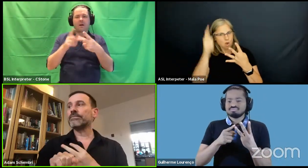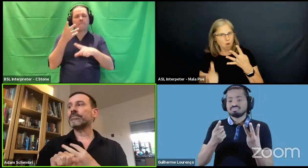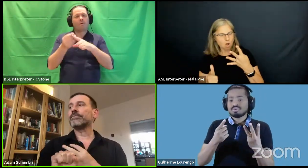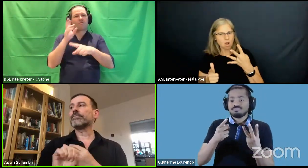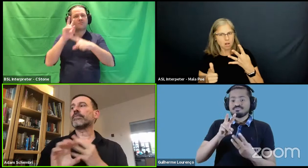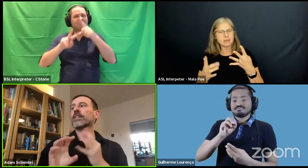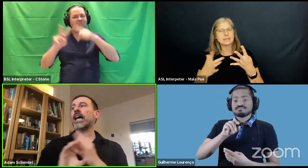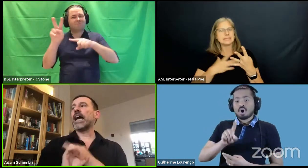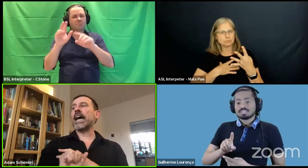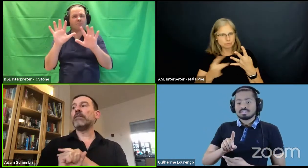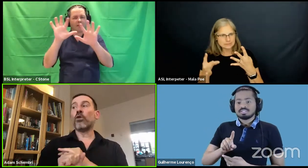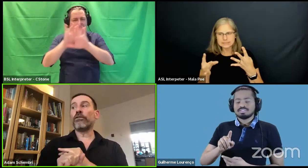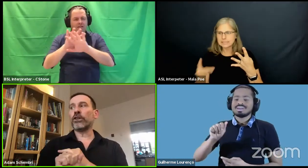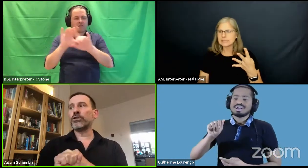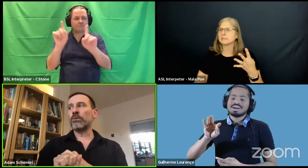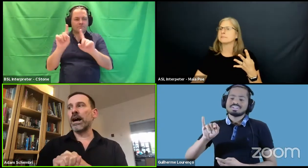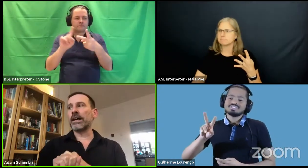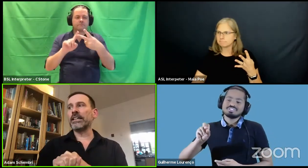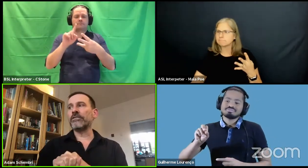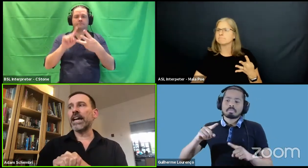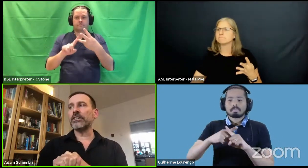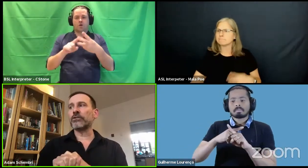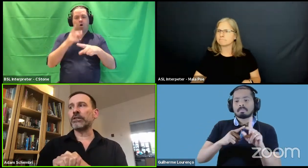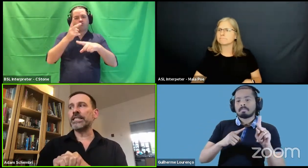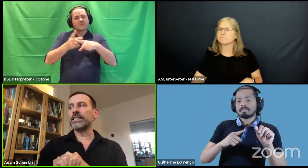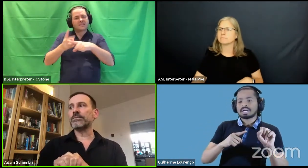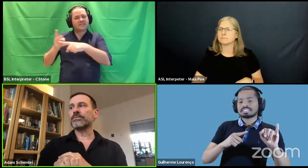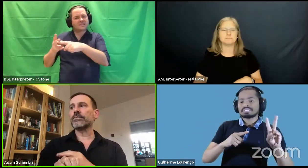redundancy, and morphological marking of